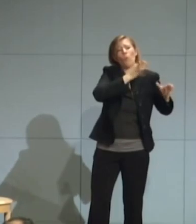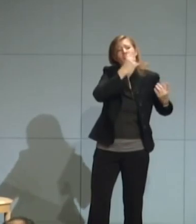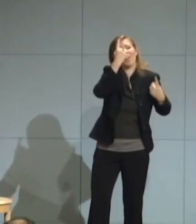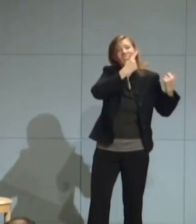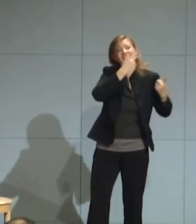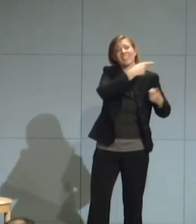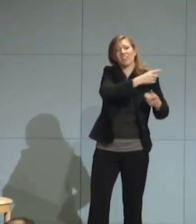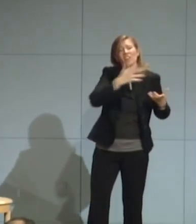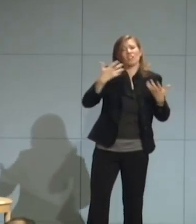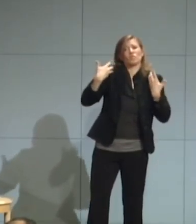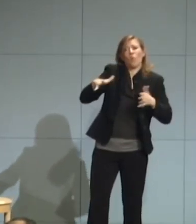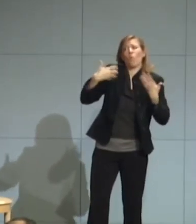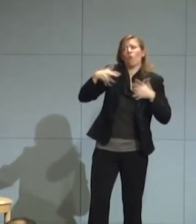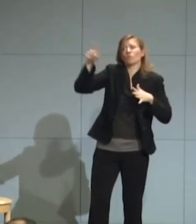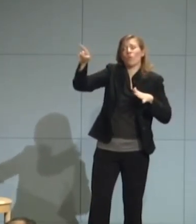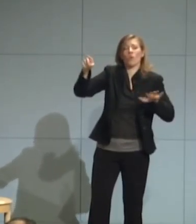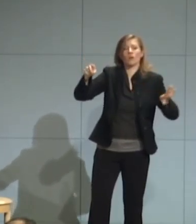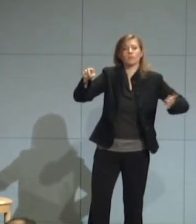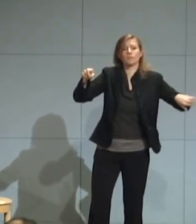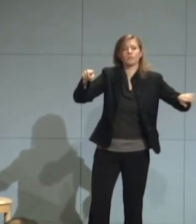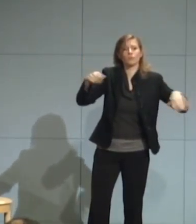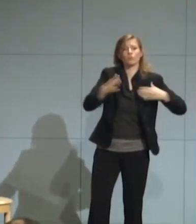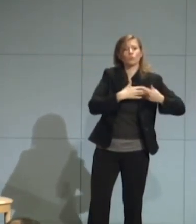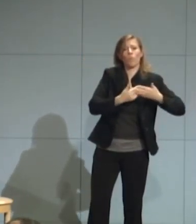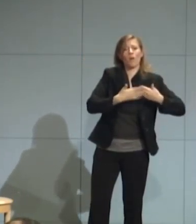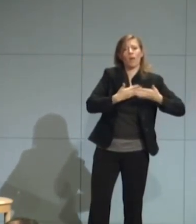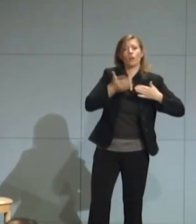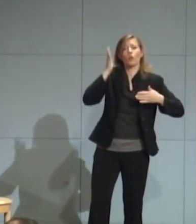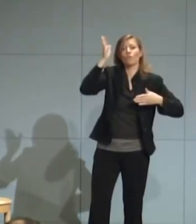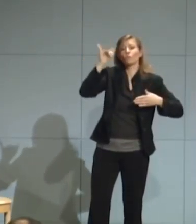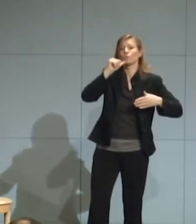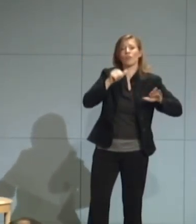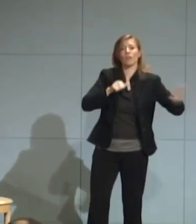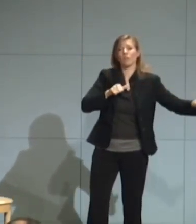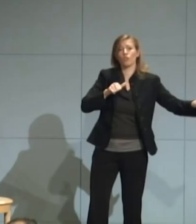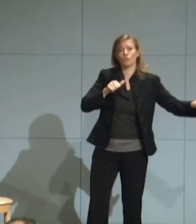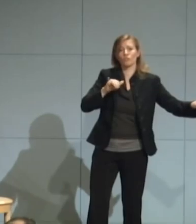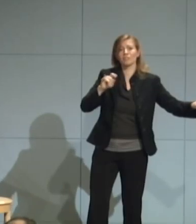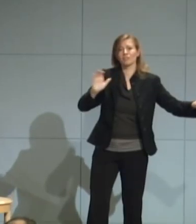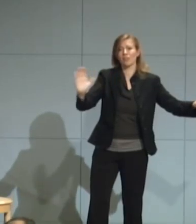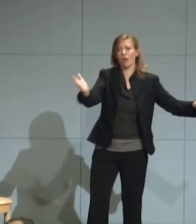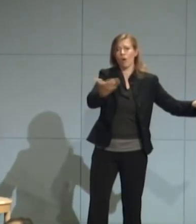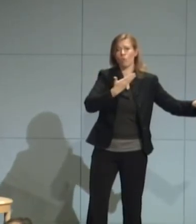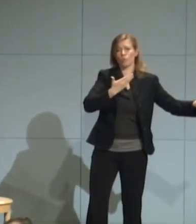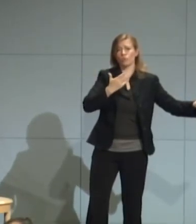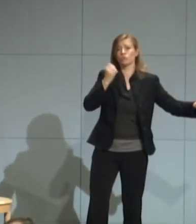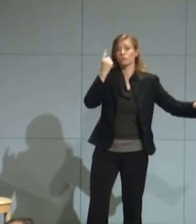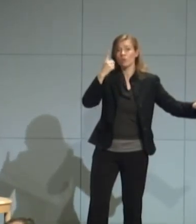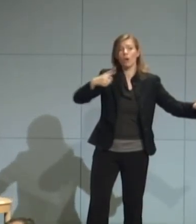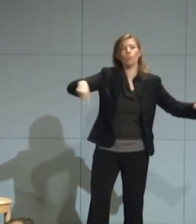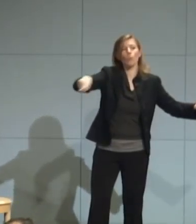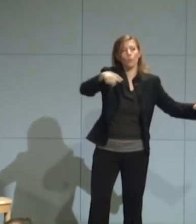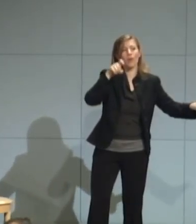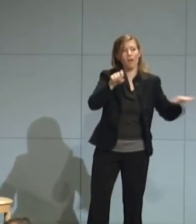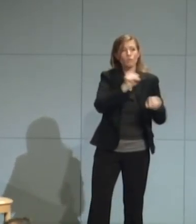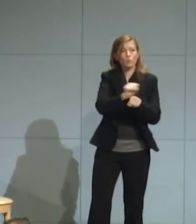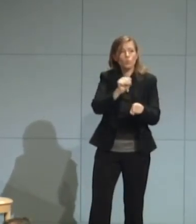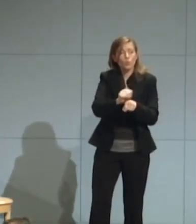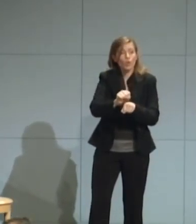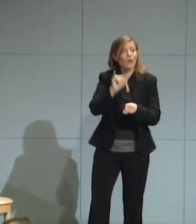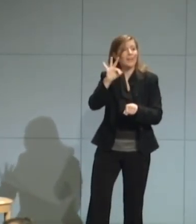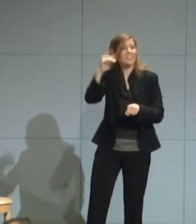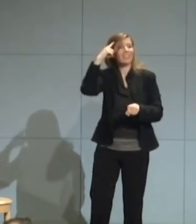enforcement in certain communities and not other communities. I assure you, there are just as many drugs in the dorm